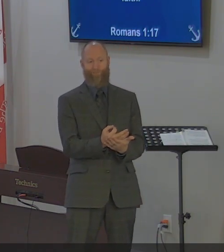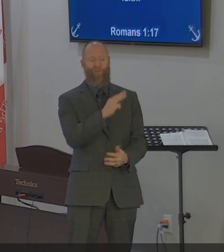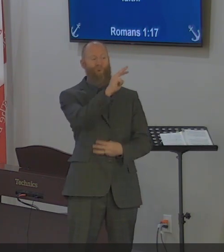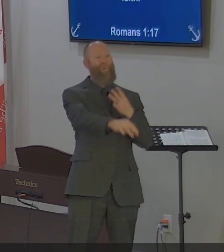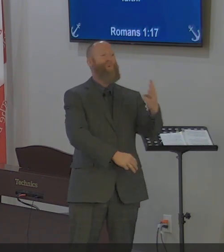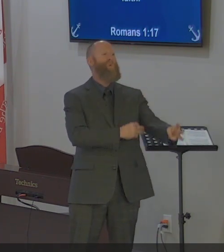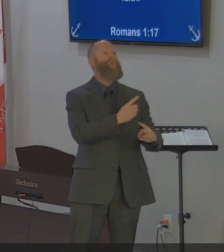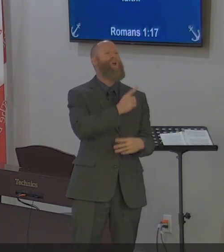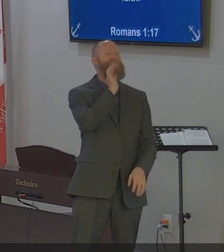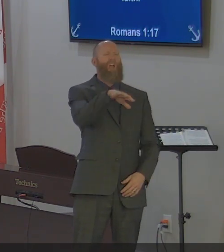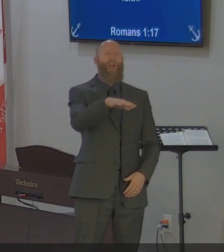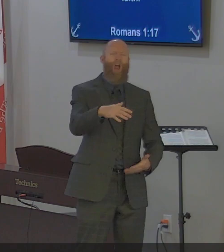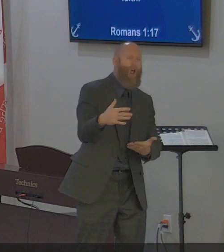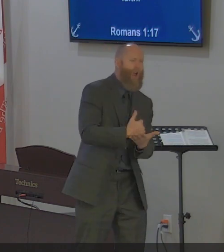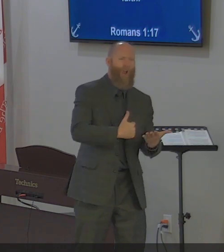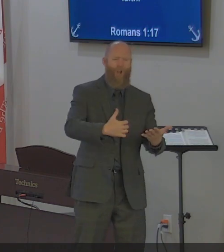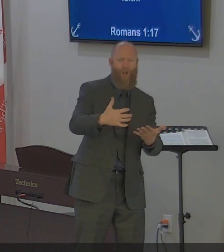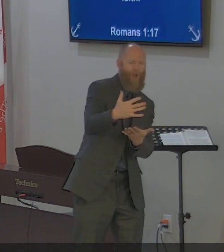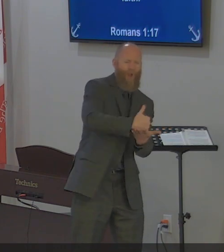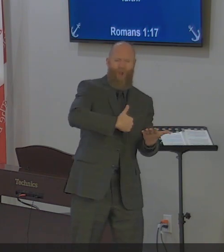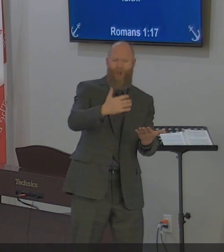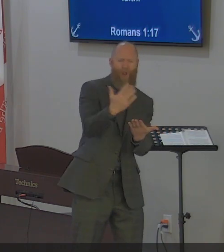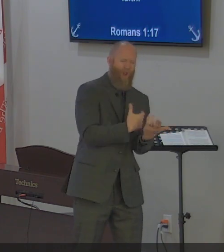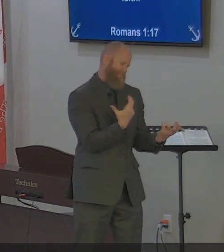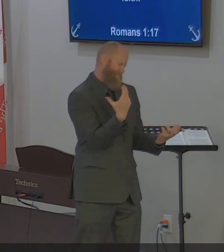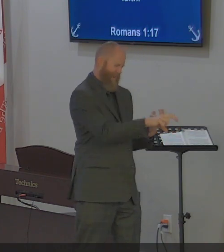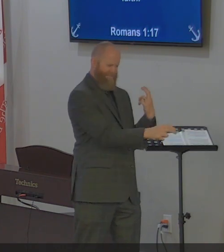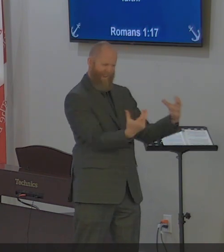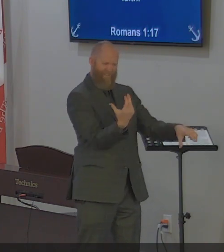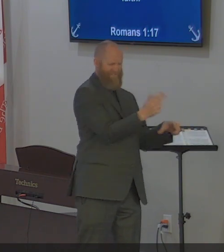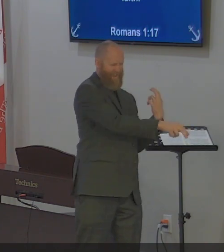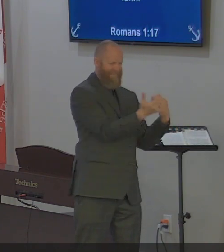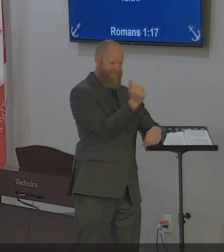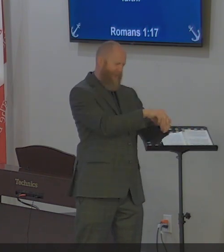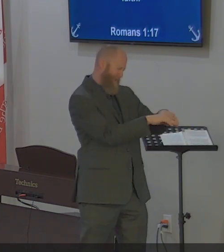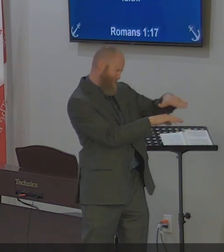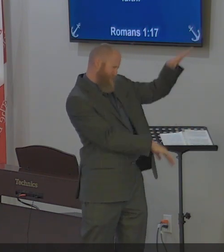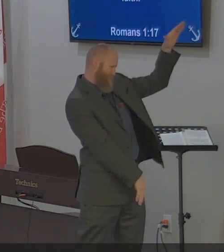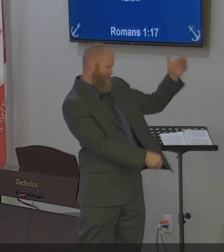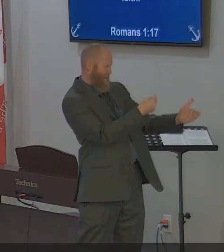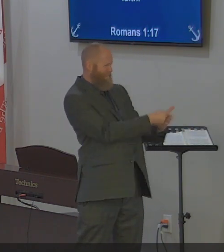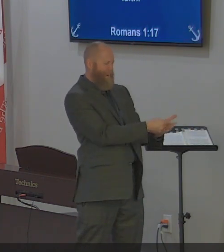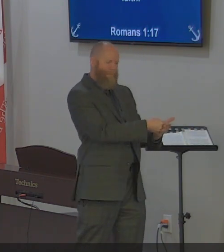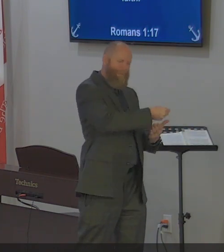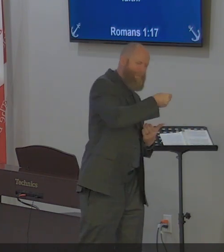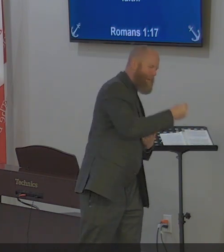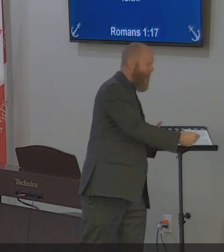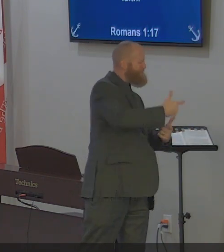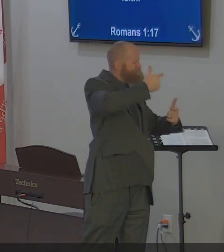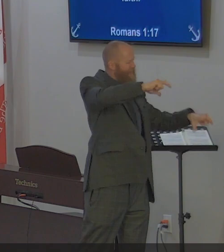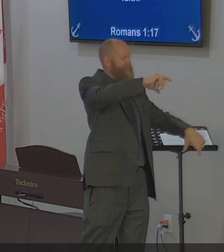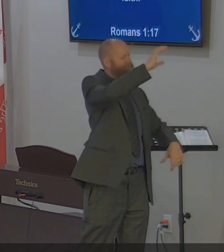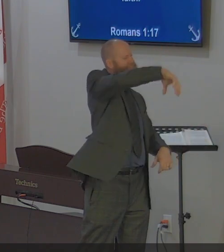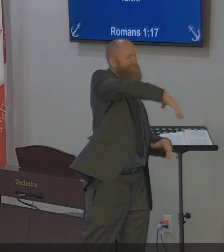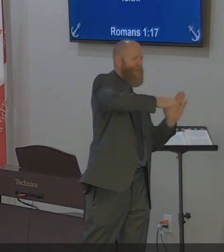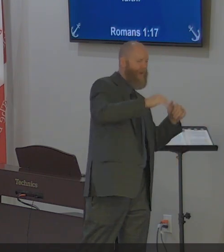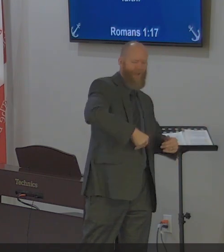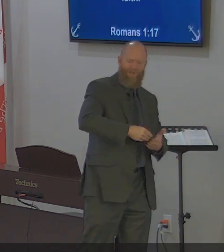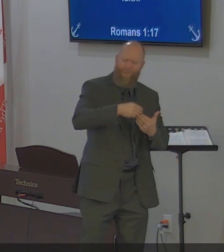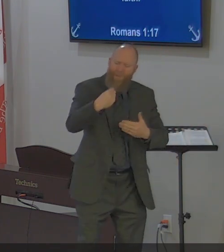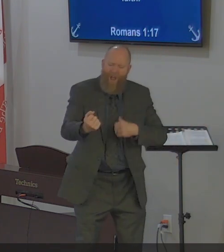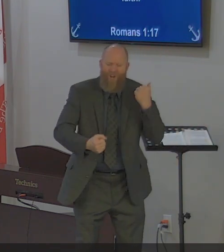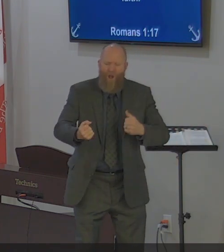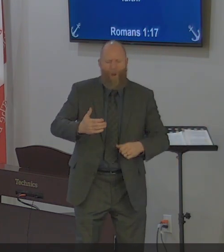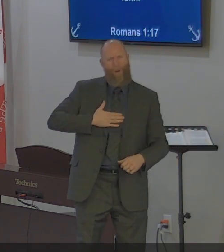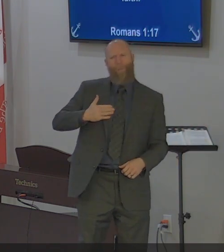it in retirement and invest it and buy a nice house and have a nice car and the money you earned, you spent, you worked so hard